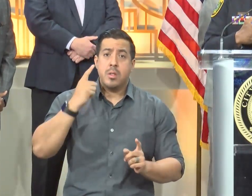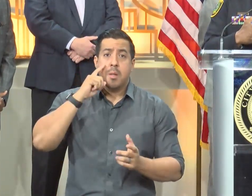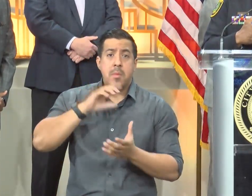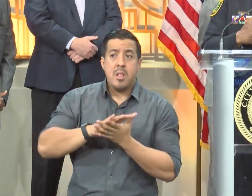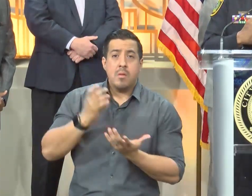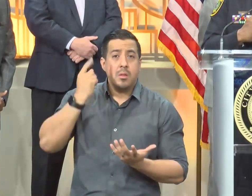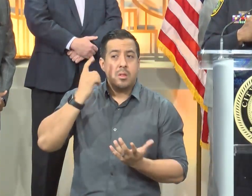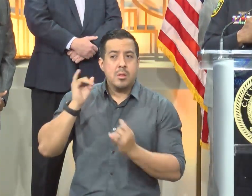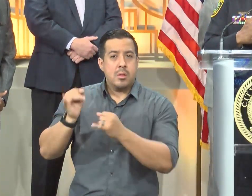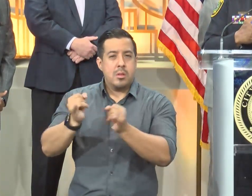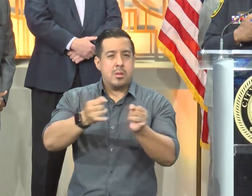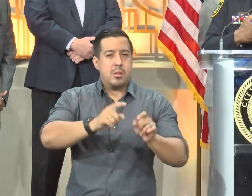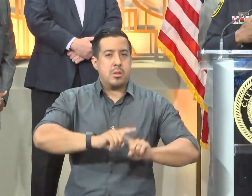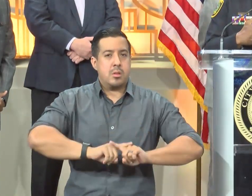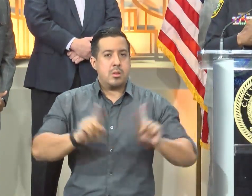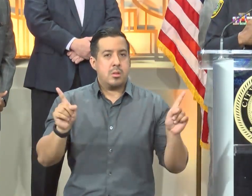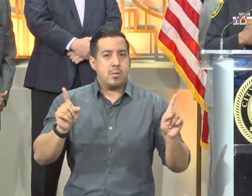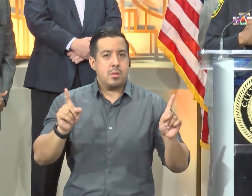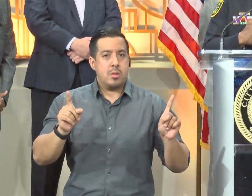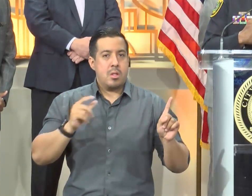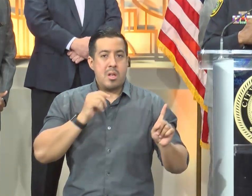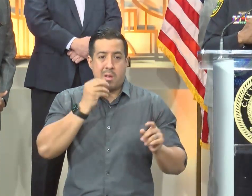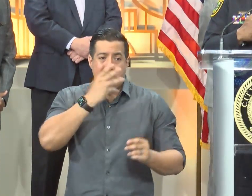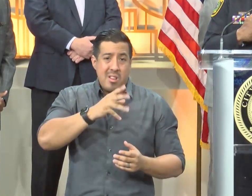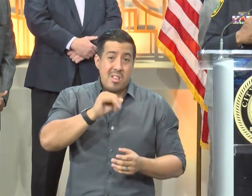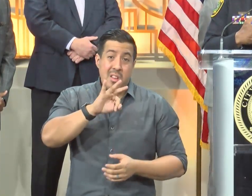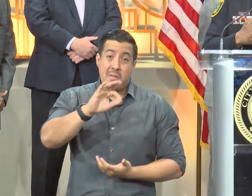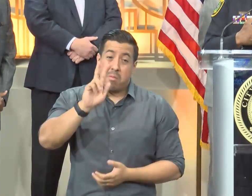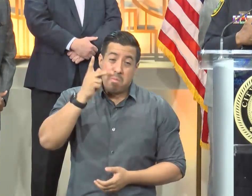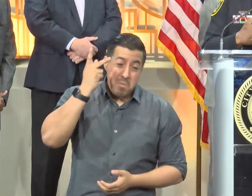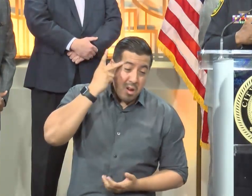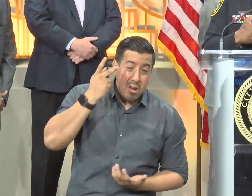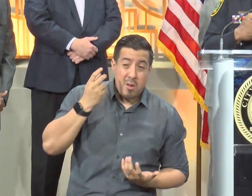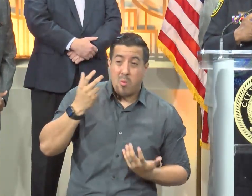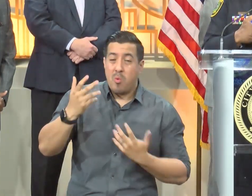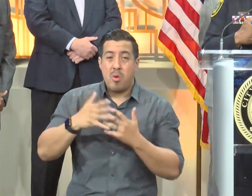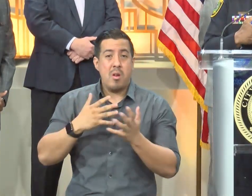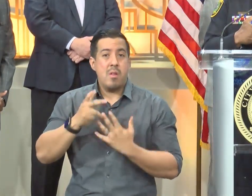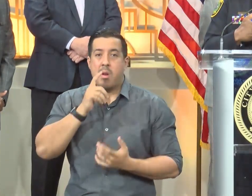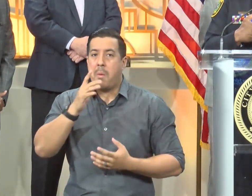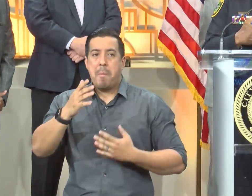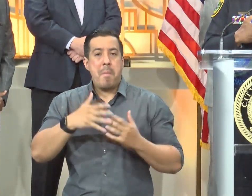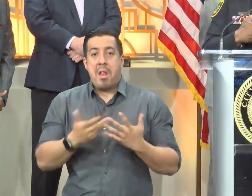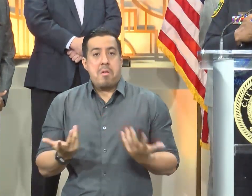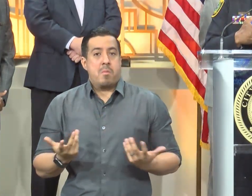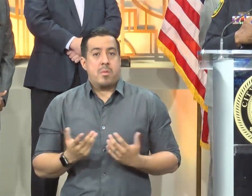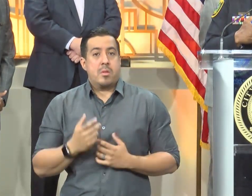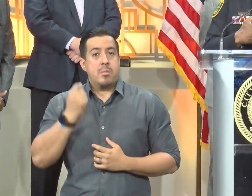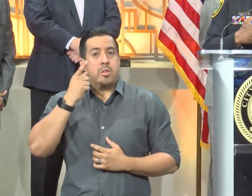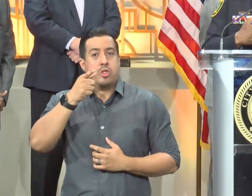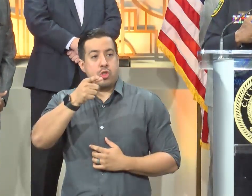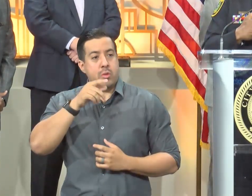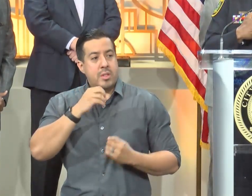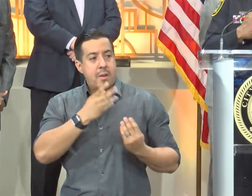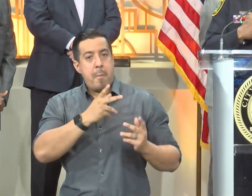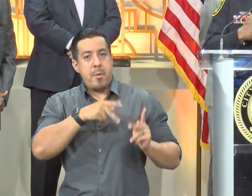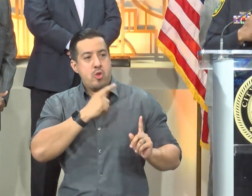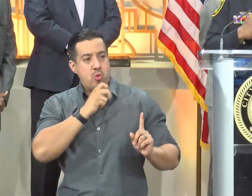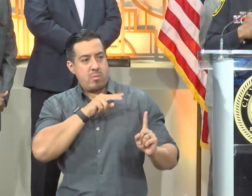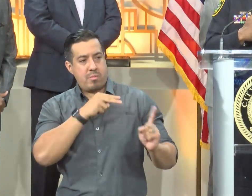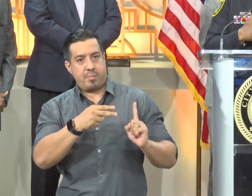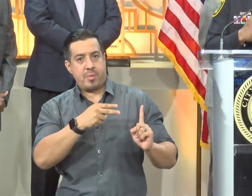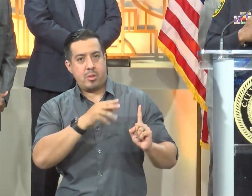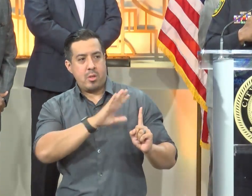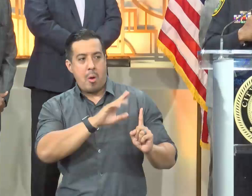are different. And I don't care if it's politics or whatever, you give value to a person's perceptions and their